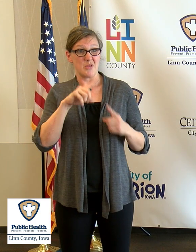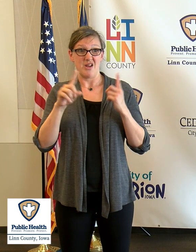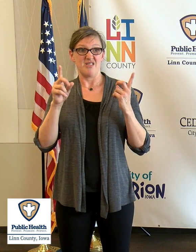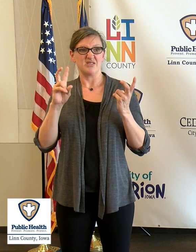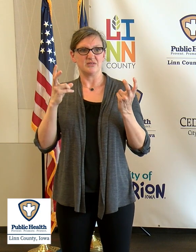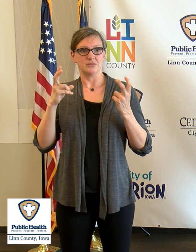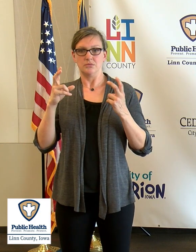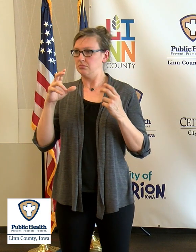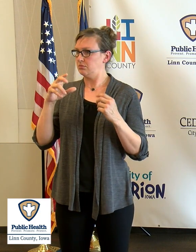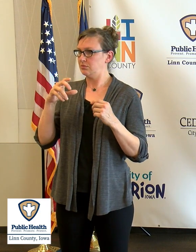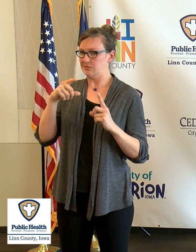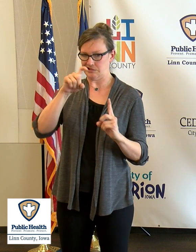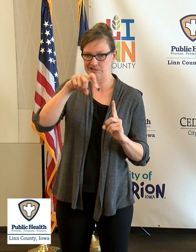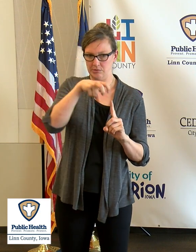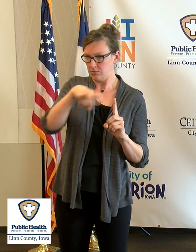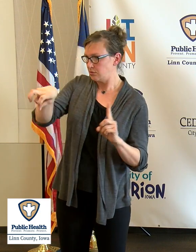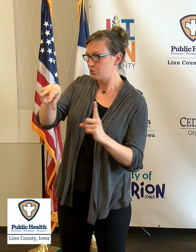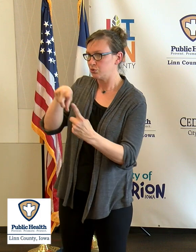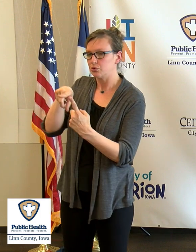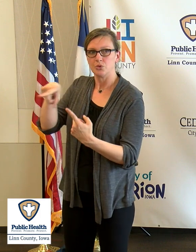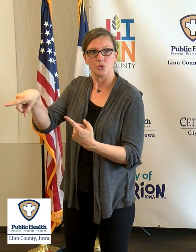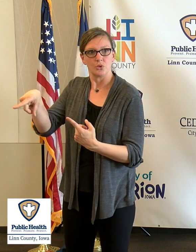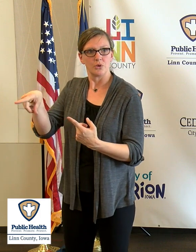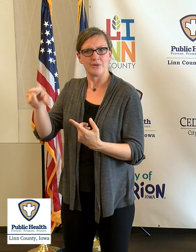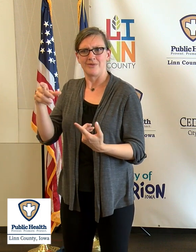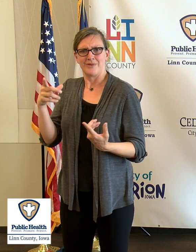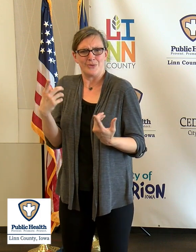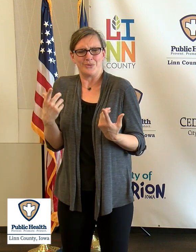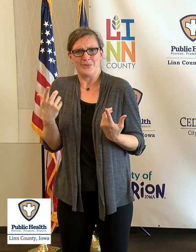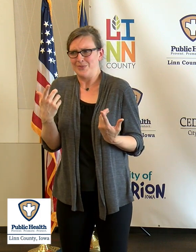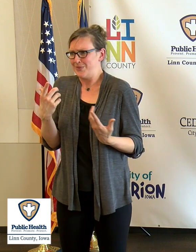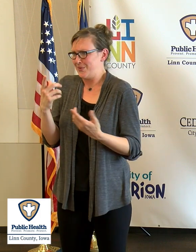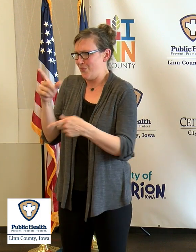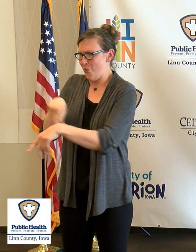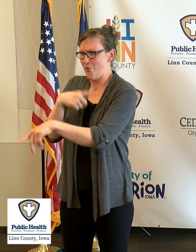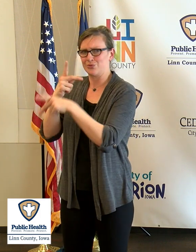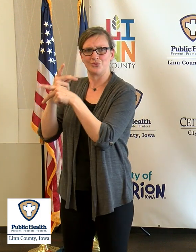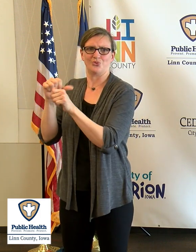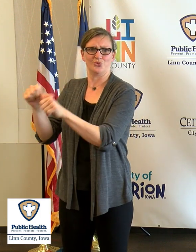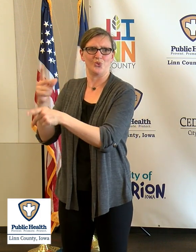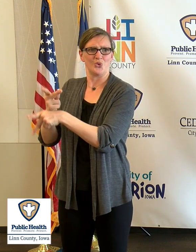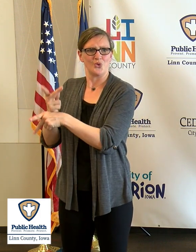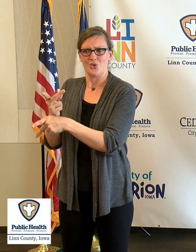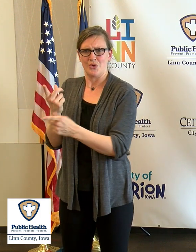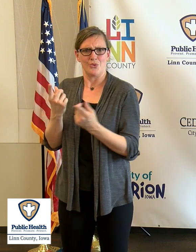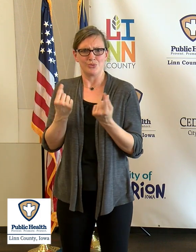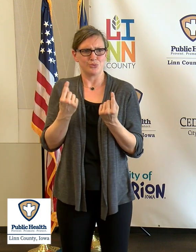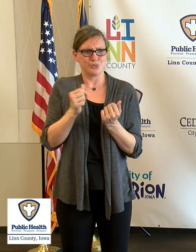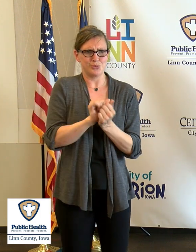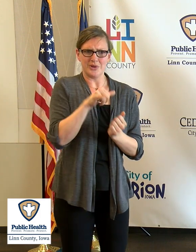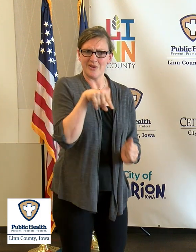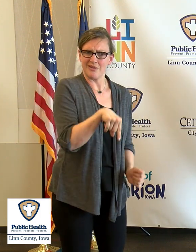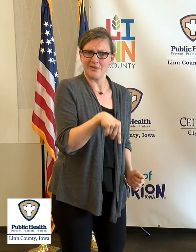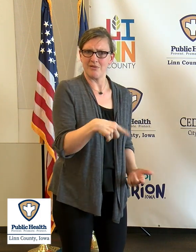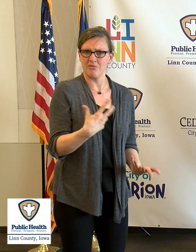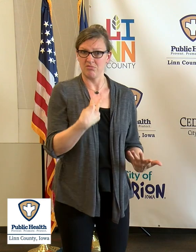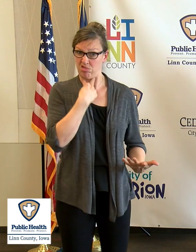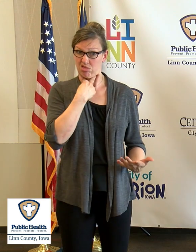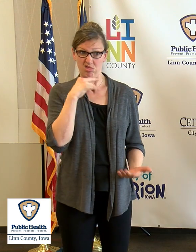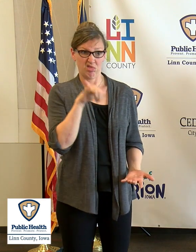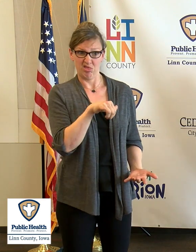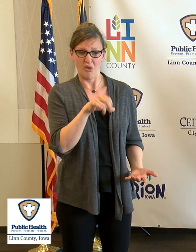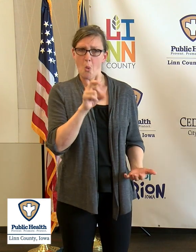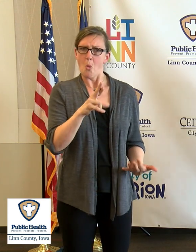and if that's perhaps, something that you're hoping to address in Linn County, or if you have any solutions for